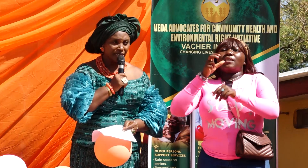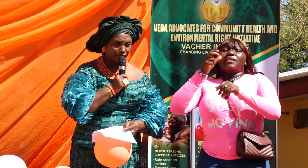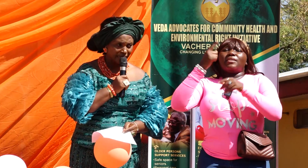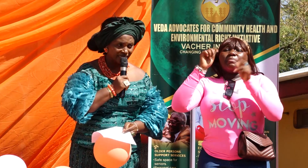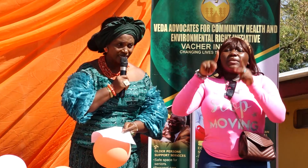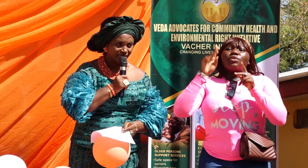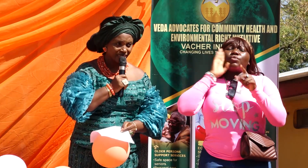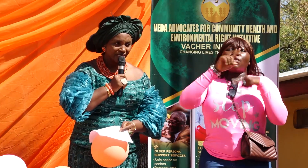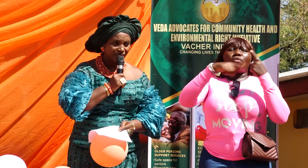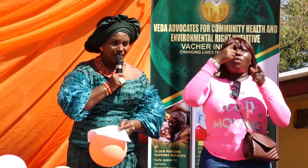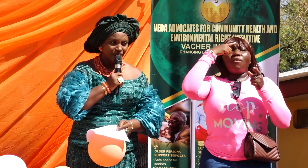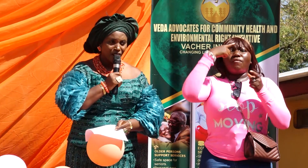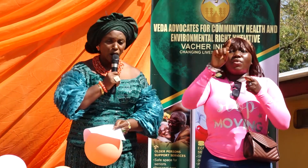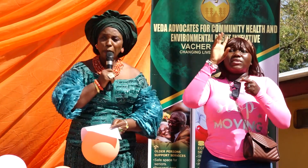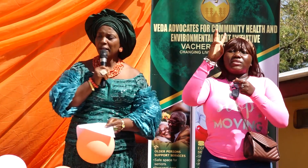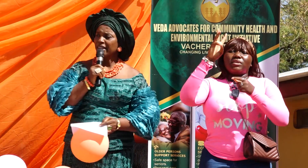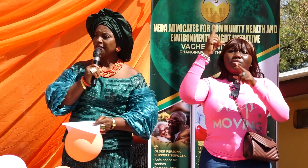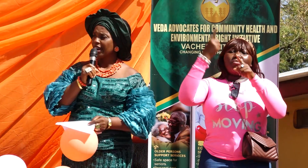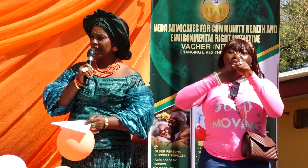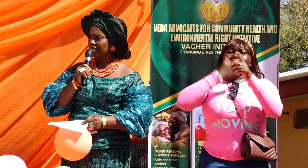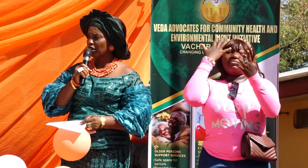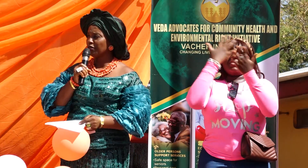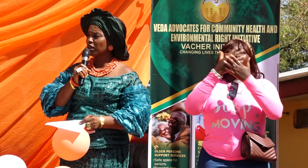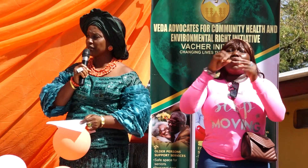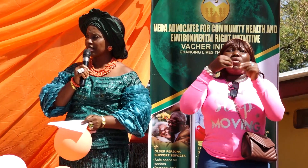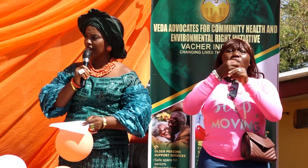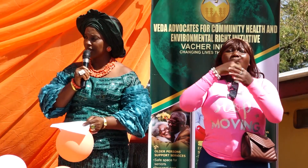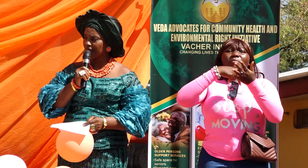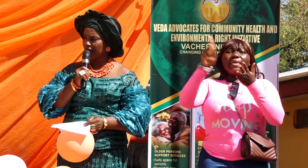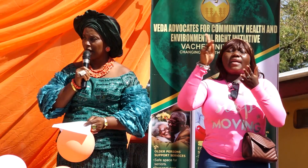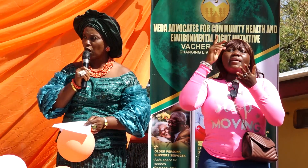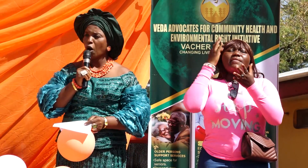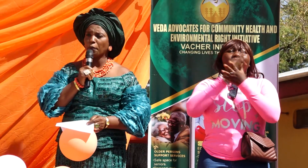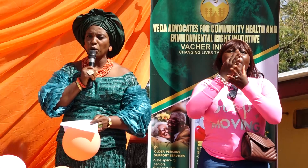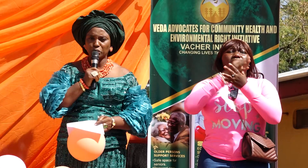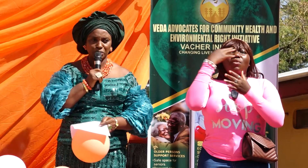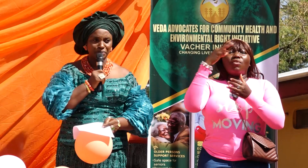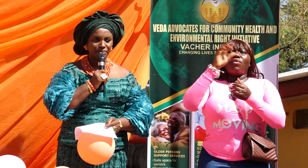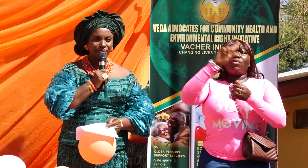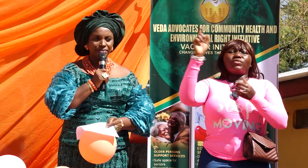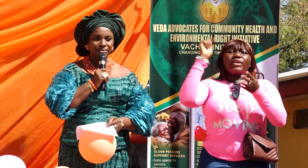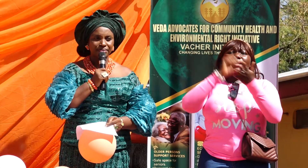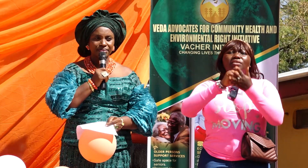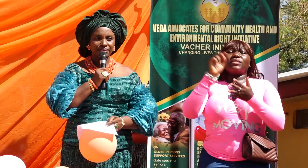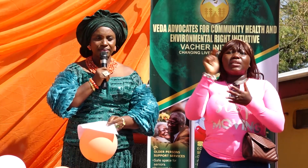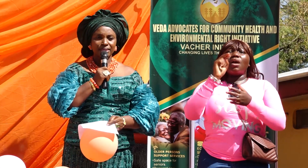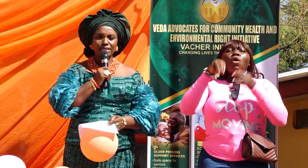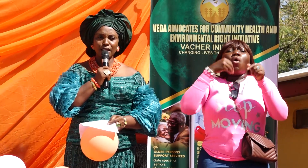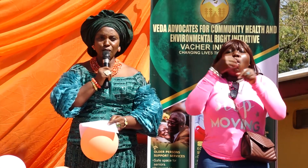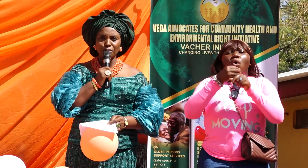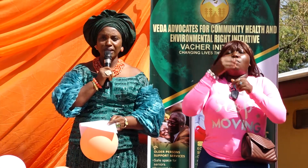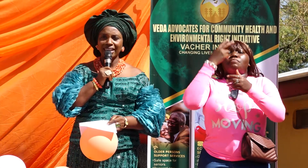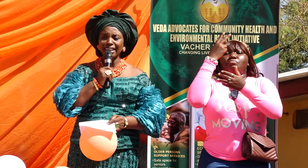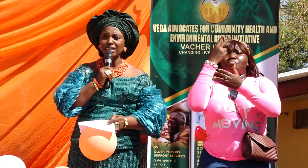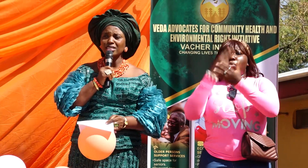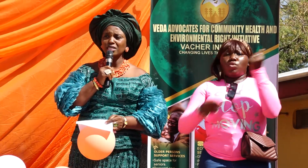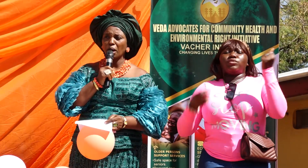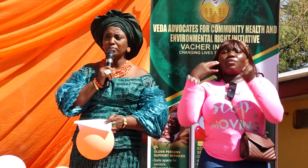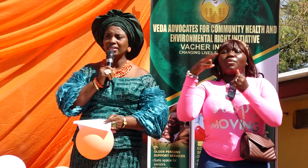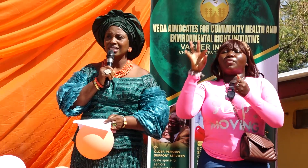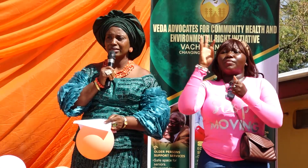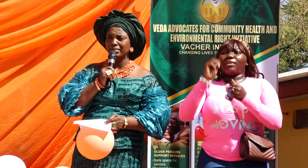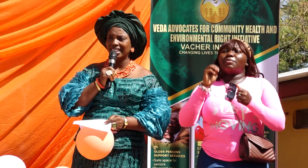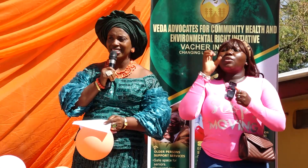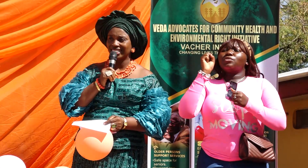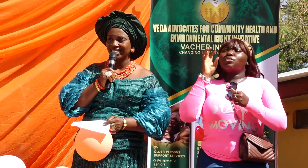6 months imprisonment or pay a fine of 100,000 naira or both. So let us